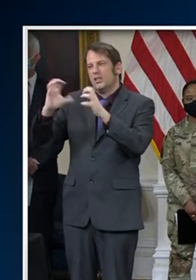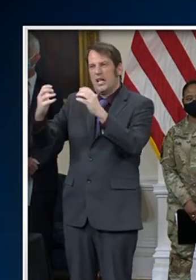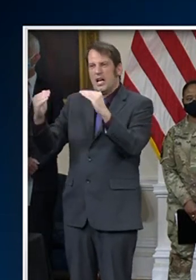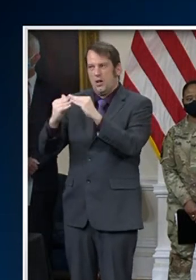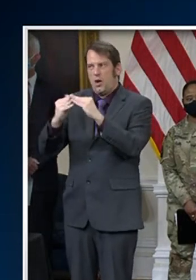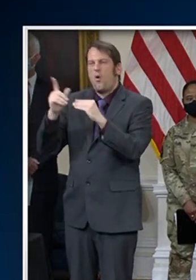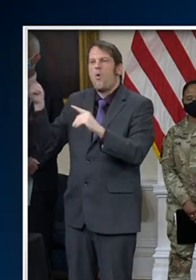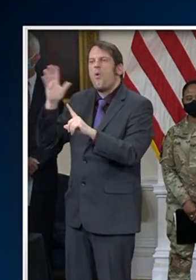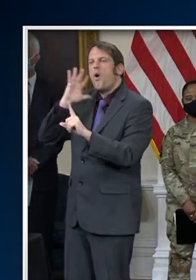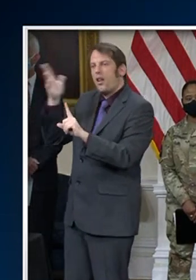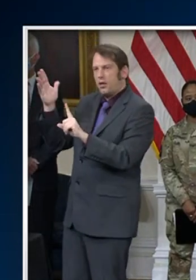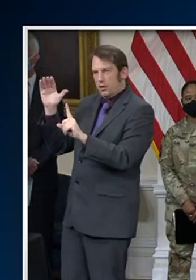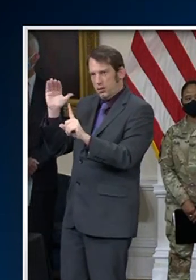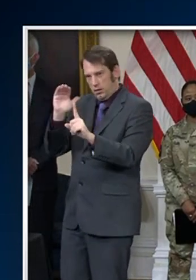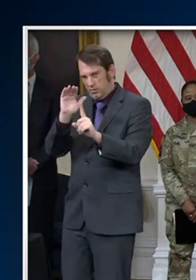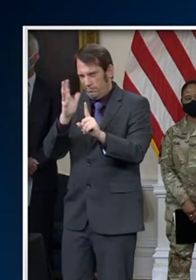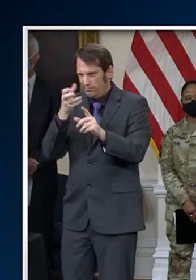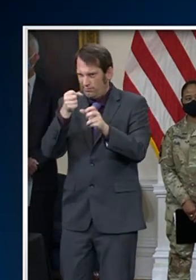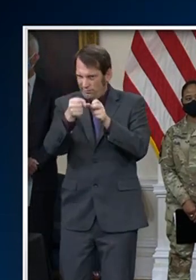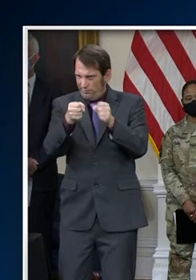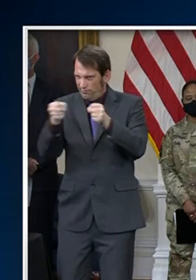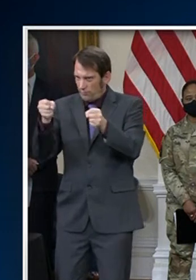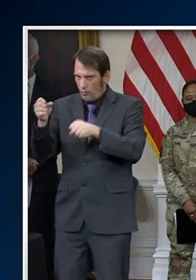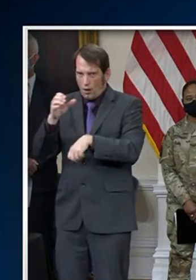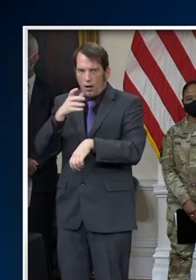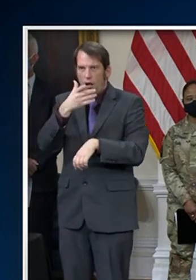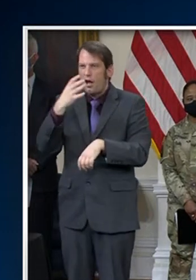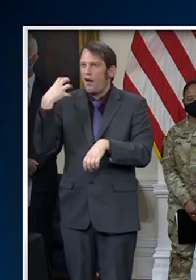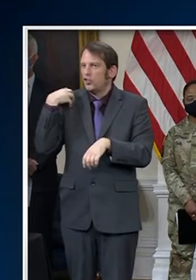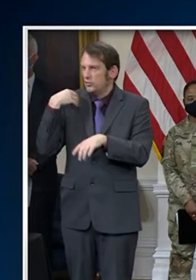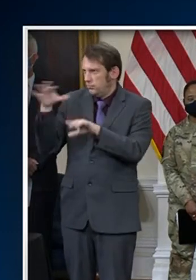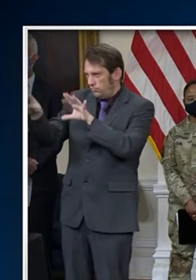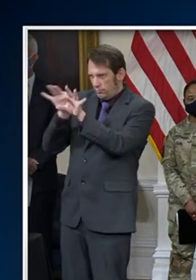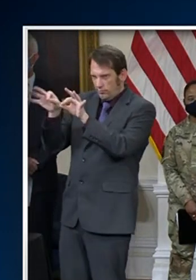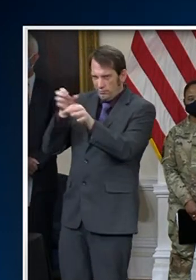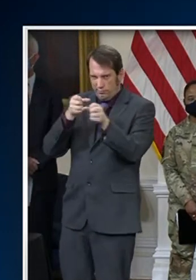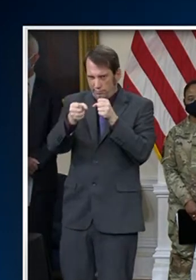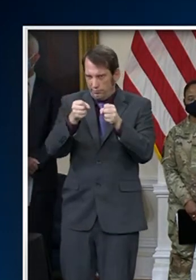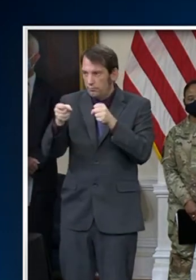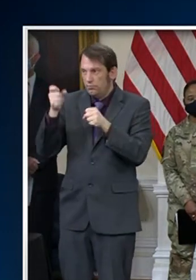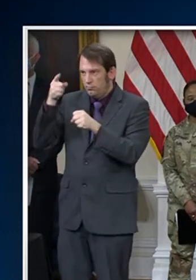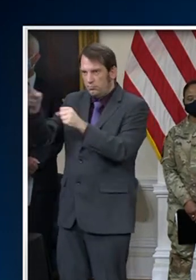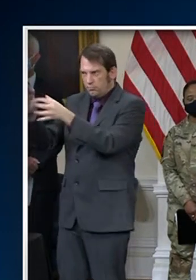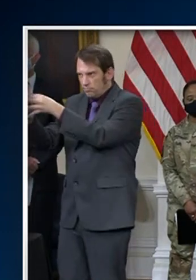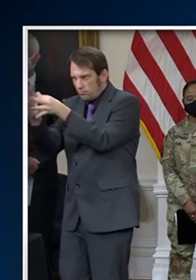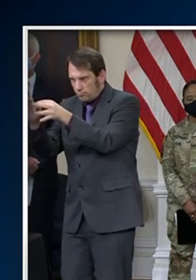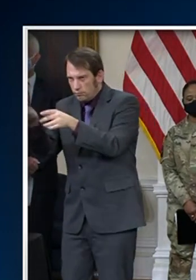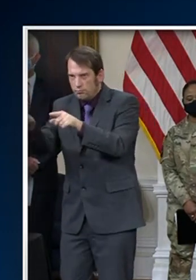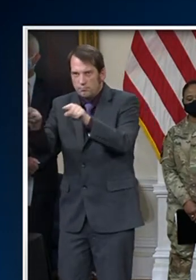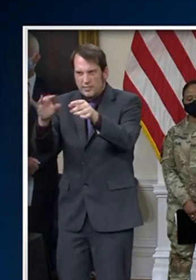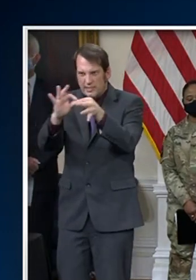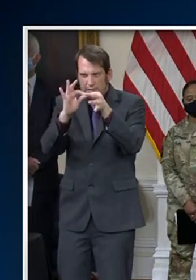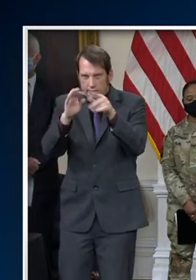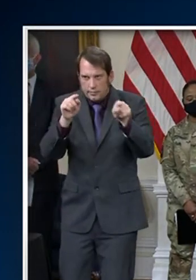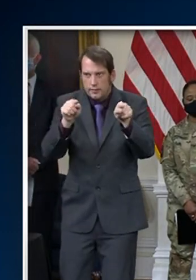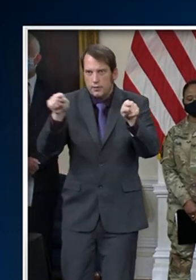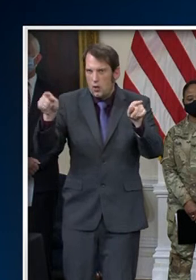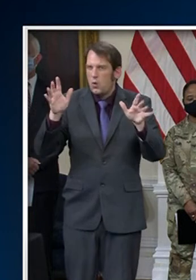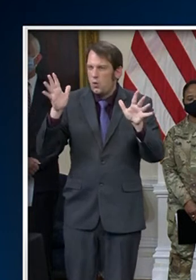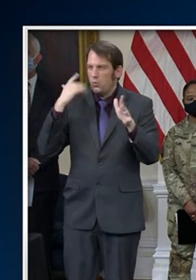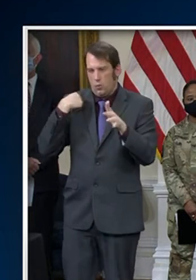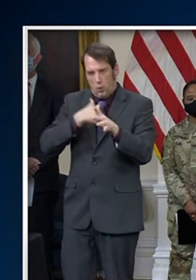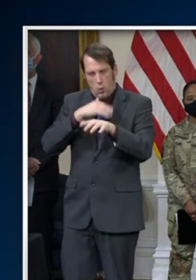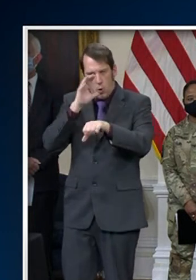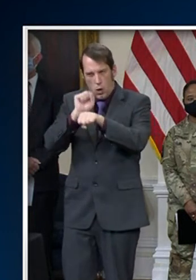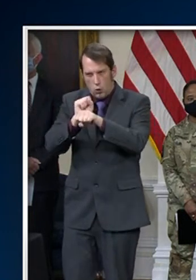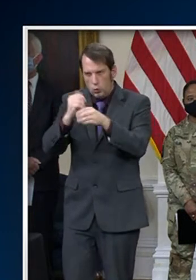an equity officer to serve as a liaison to her in order to closely coordinate on